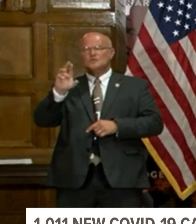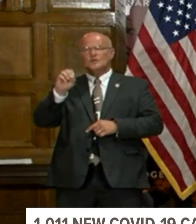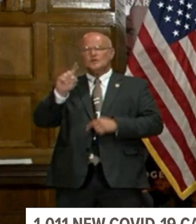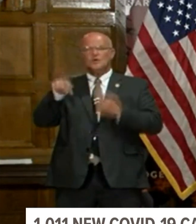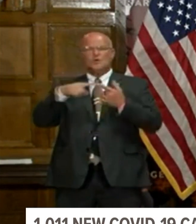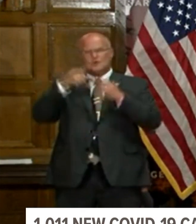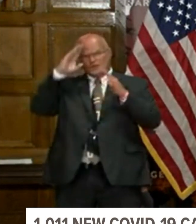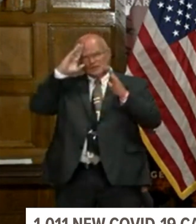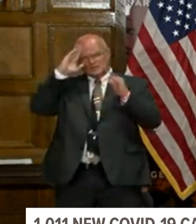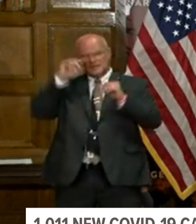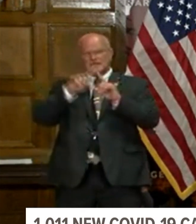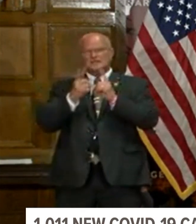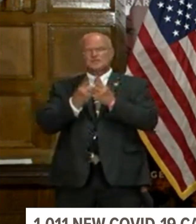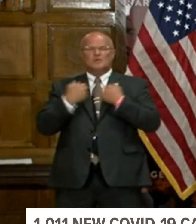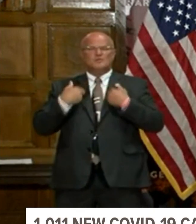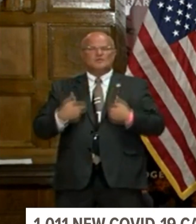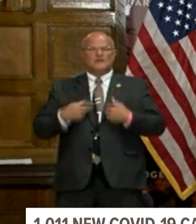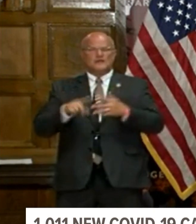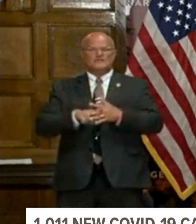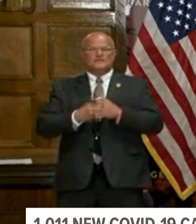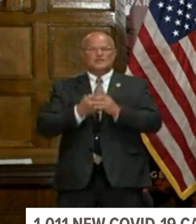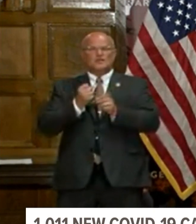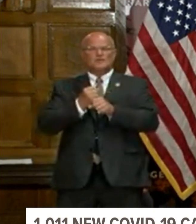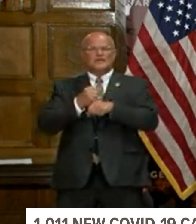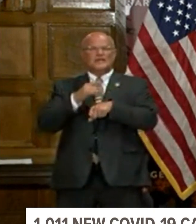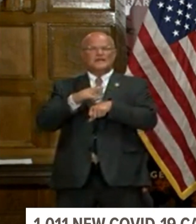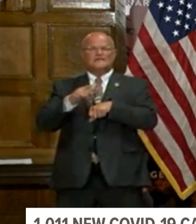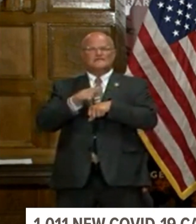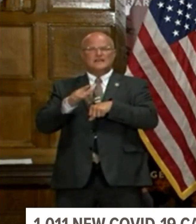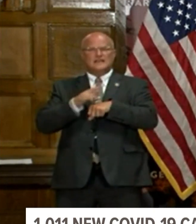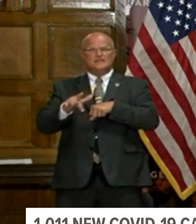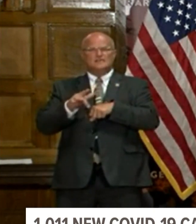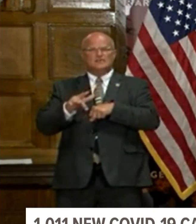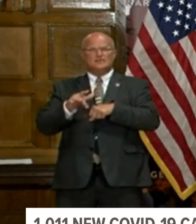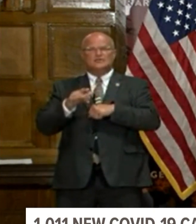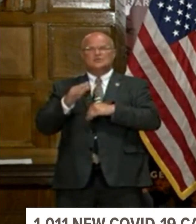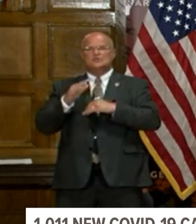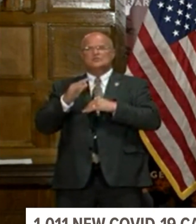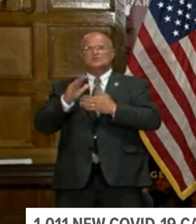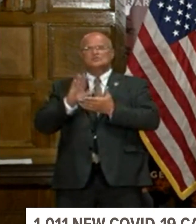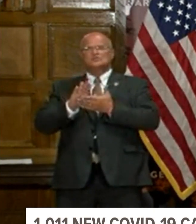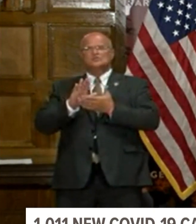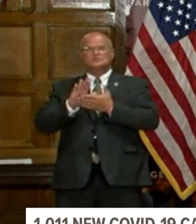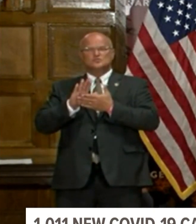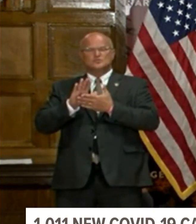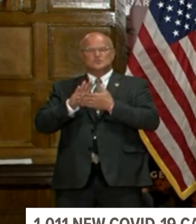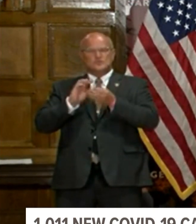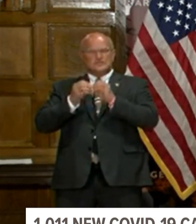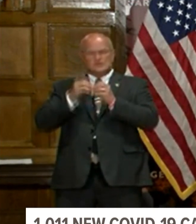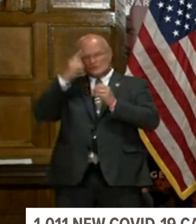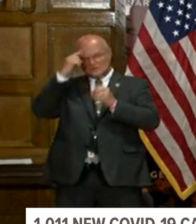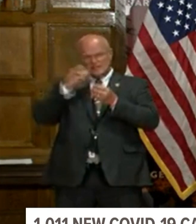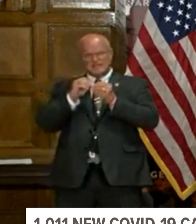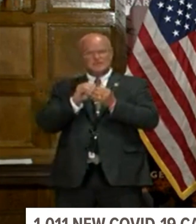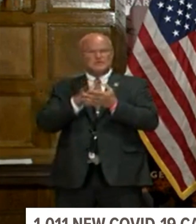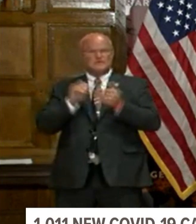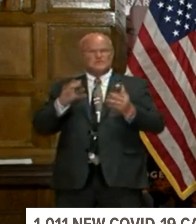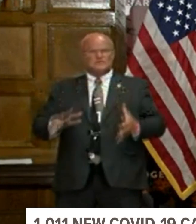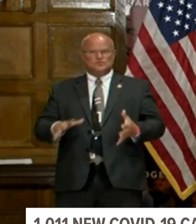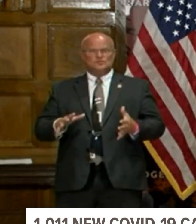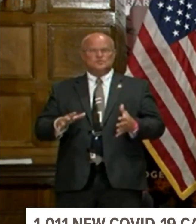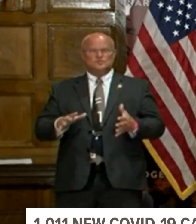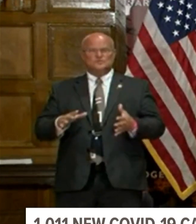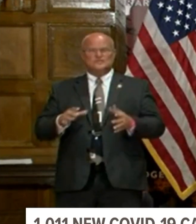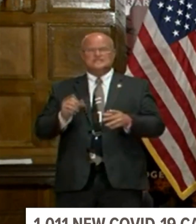do you expect the Department of Health to start making available building and school district level figures for the number of students, faculty,